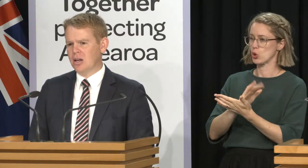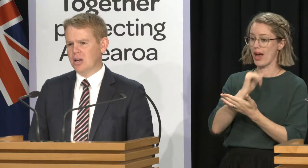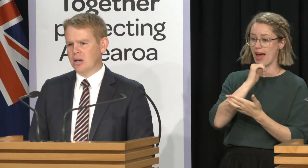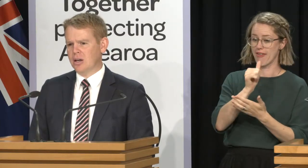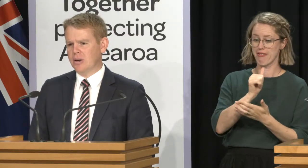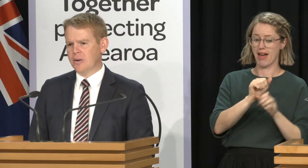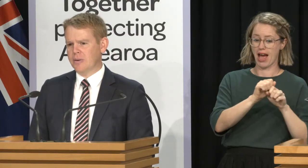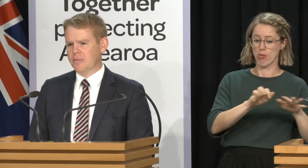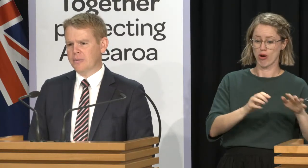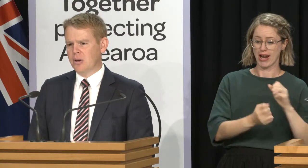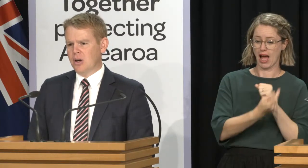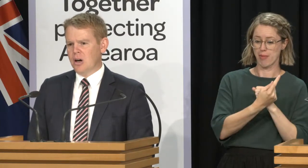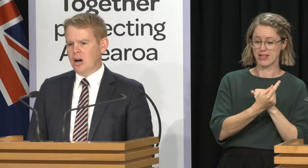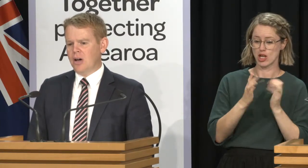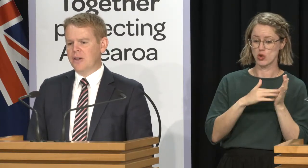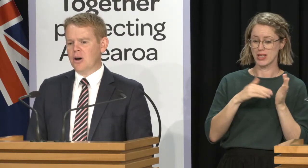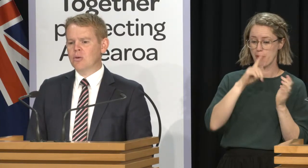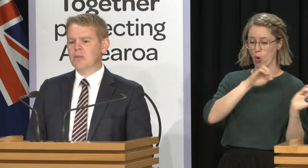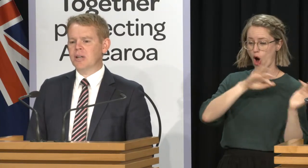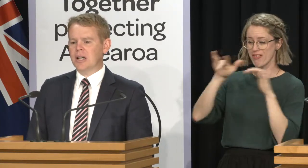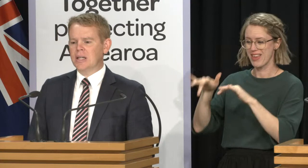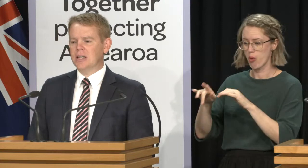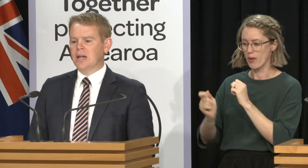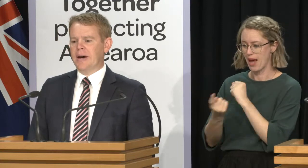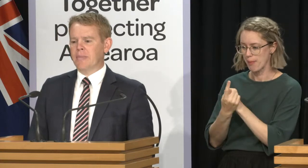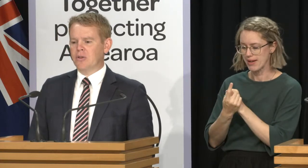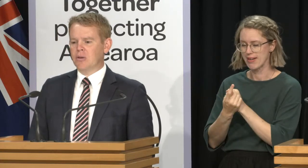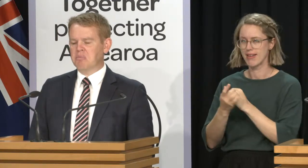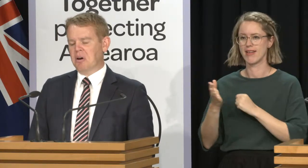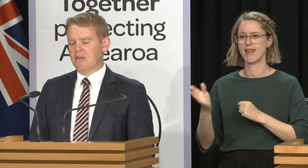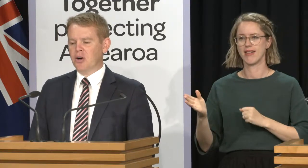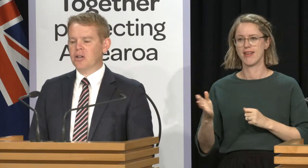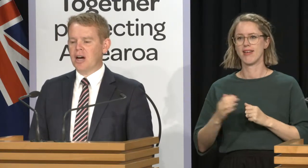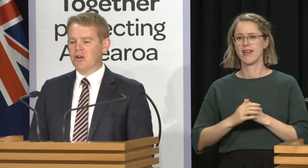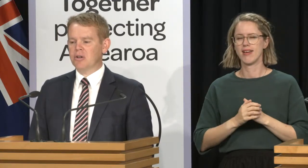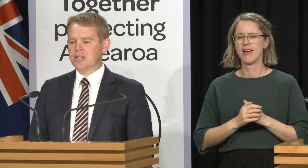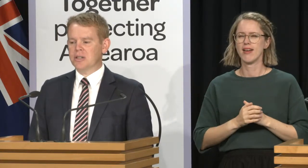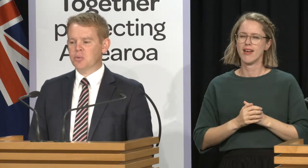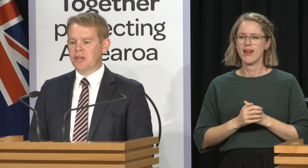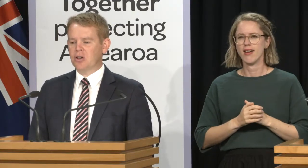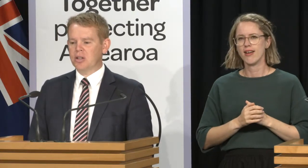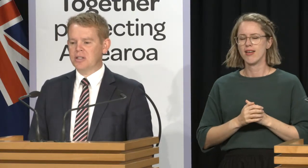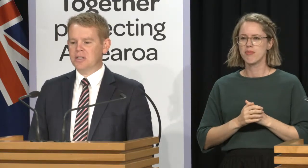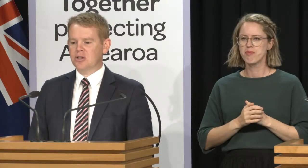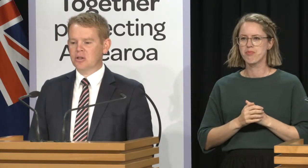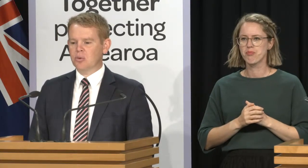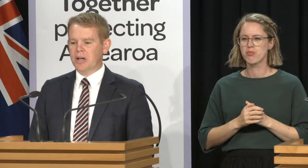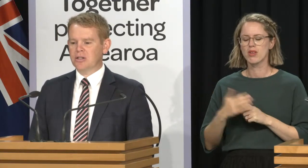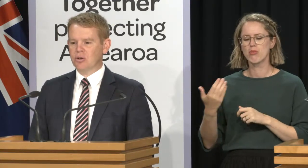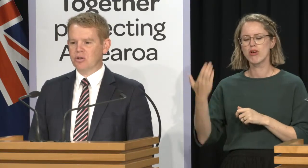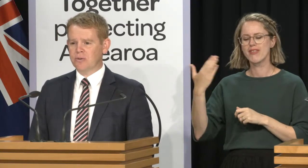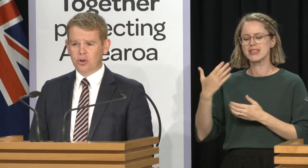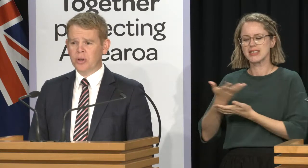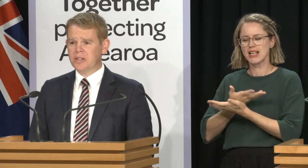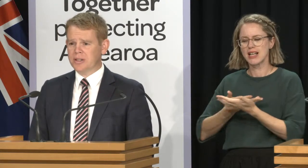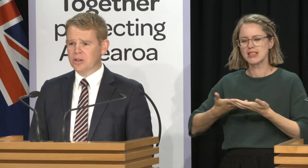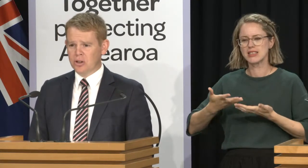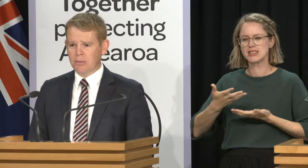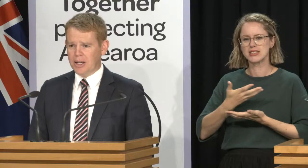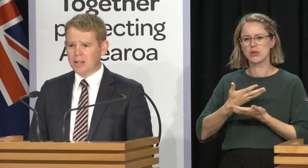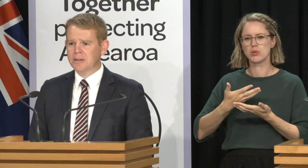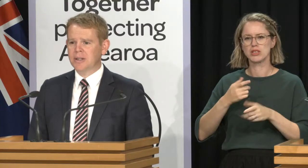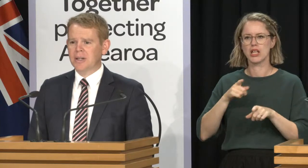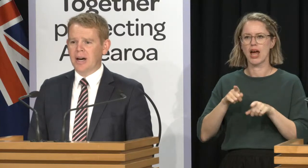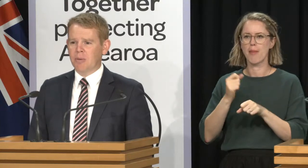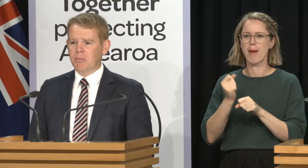if there is a greater outbreak and the bubbles. I think ultimately, if I could characterise it this way, the early discussions were based on sort of joint